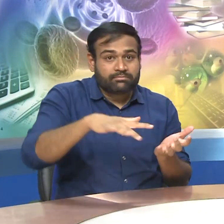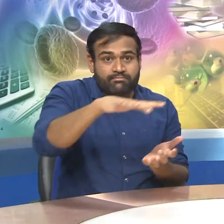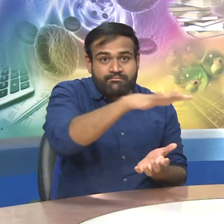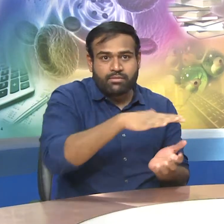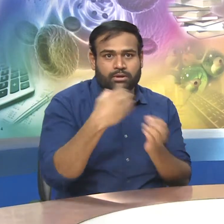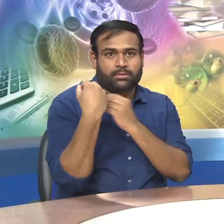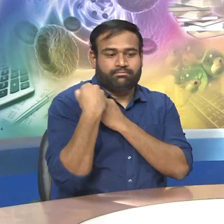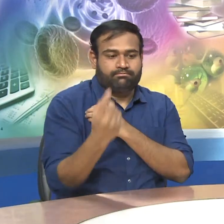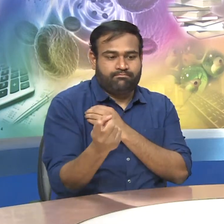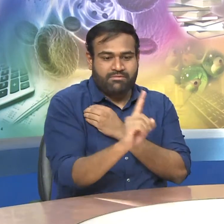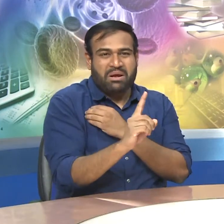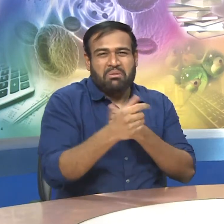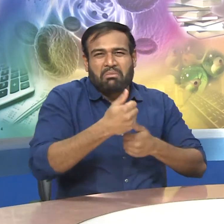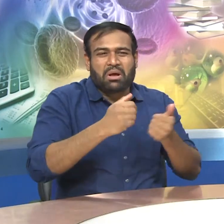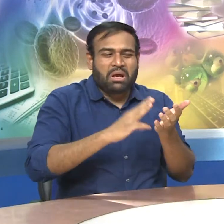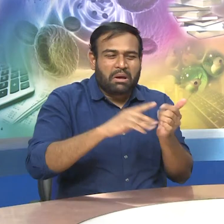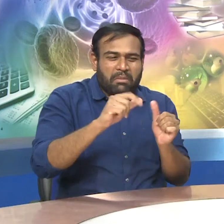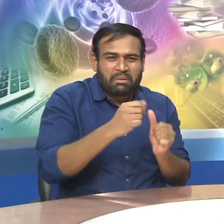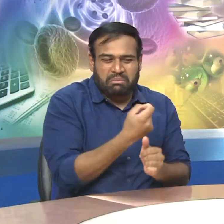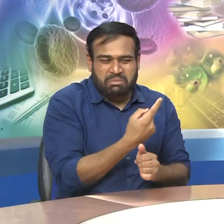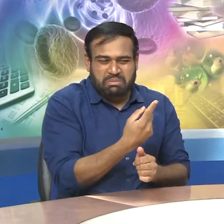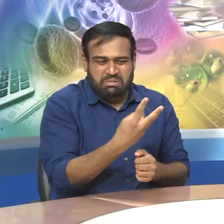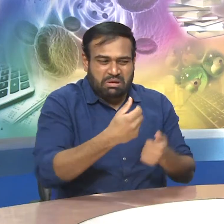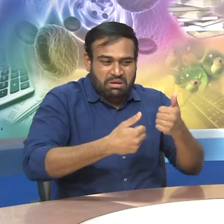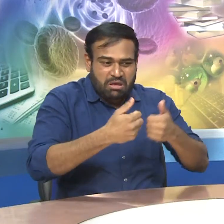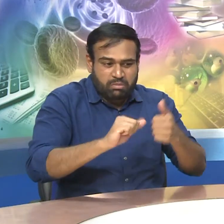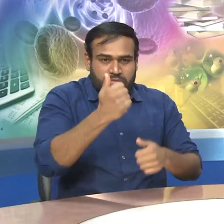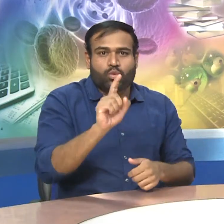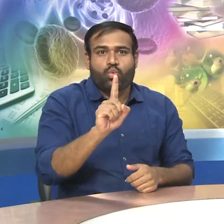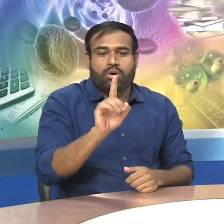it in a parliament or legislature.